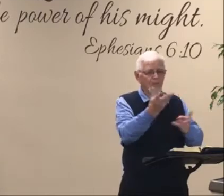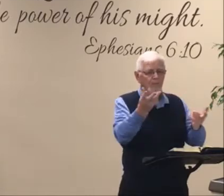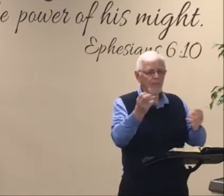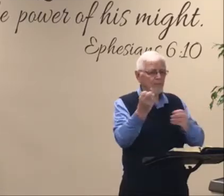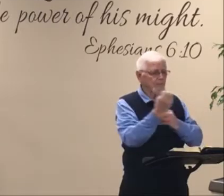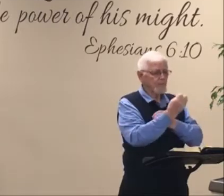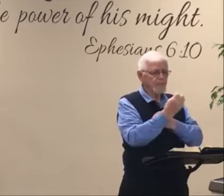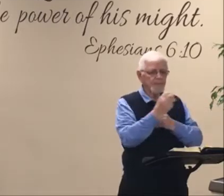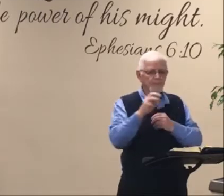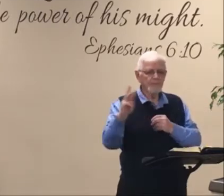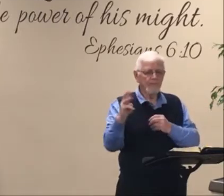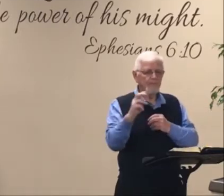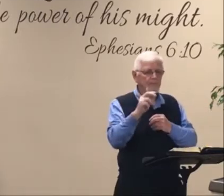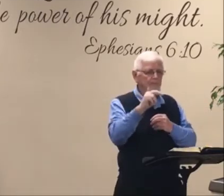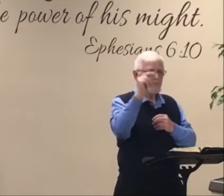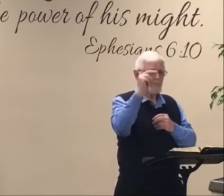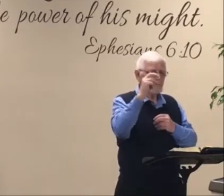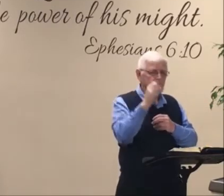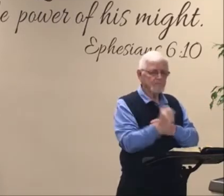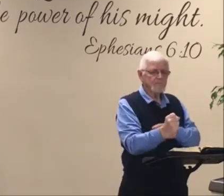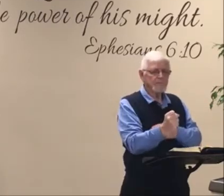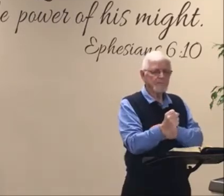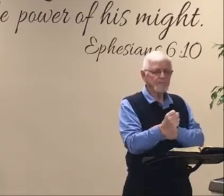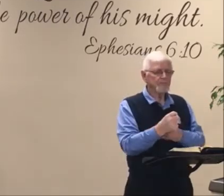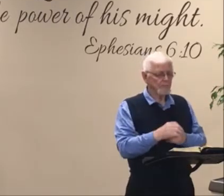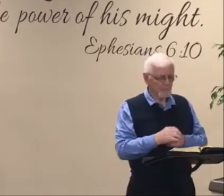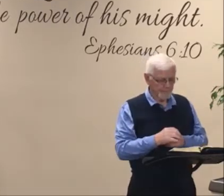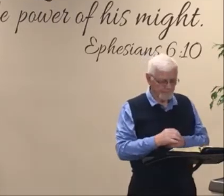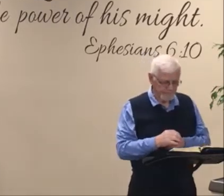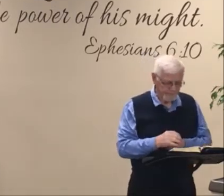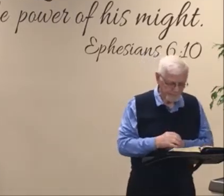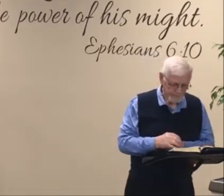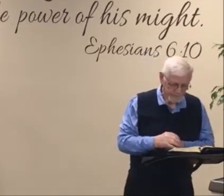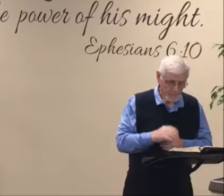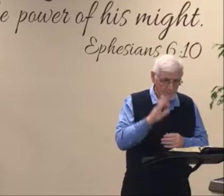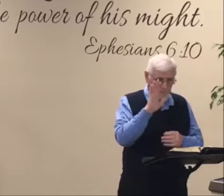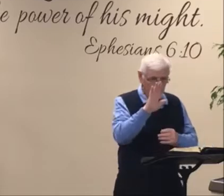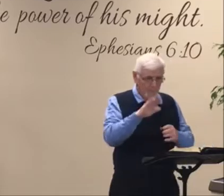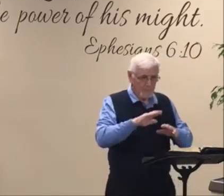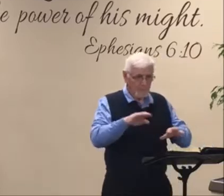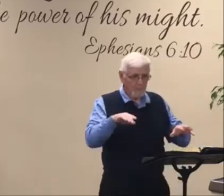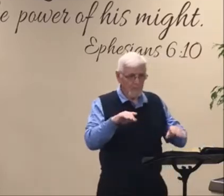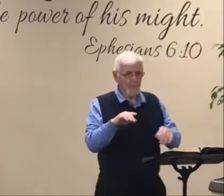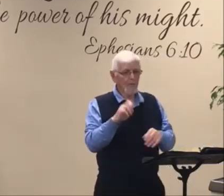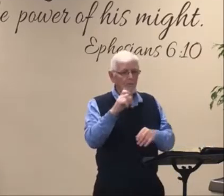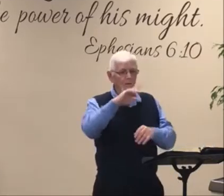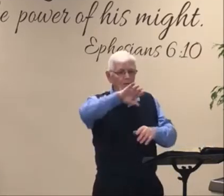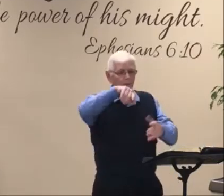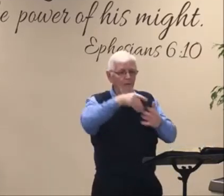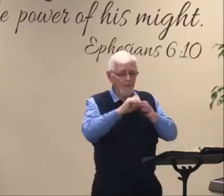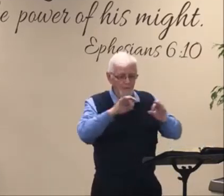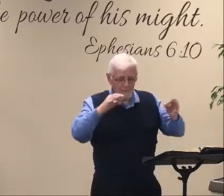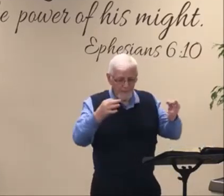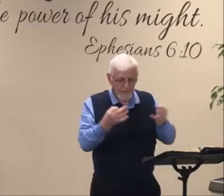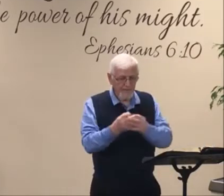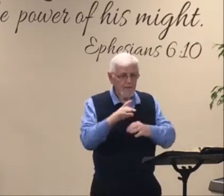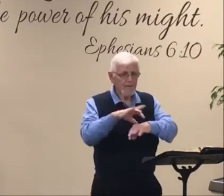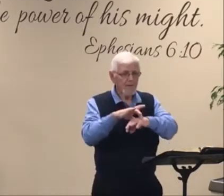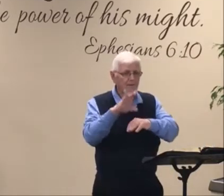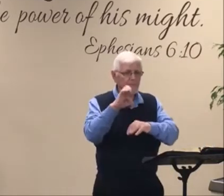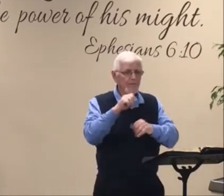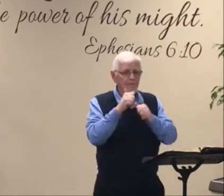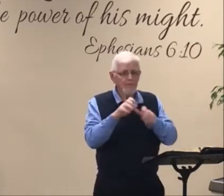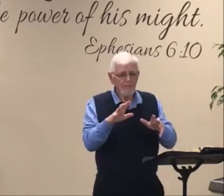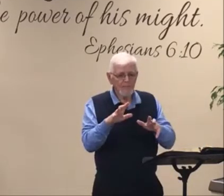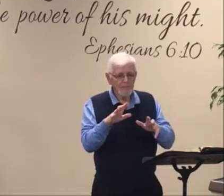east and to the north and to the south. And in thee and in thy seed shall all the families of the earth be blessed. And